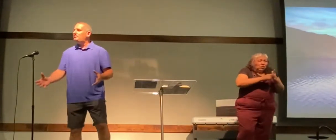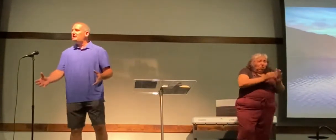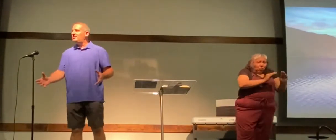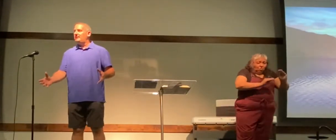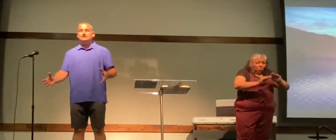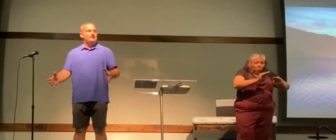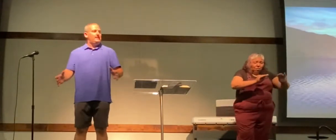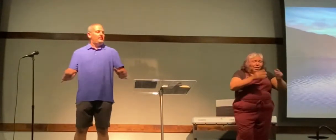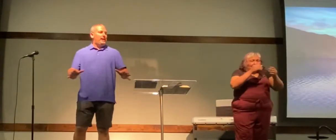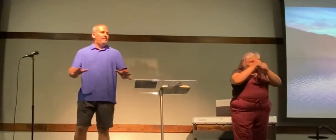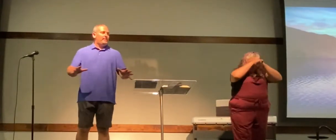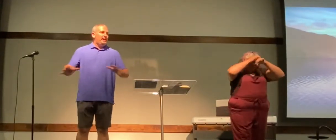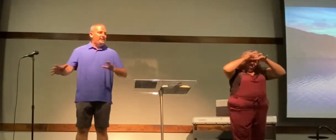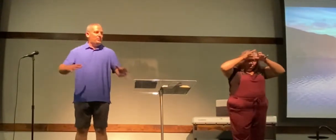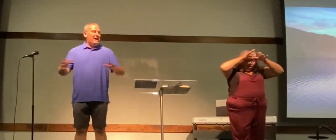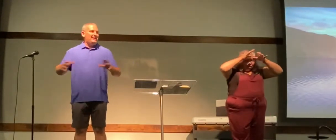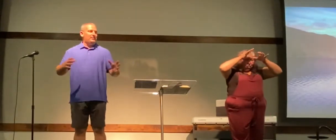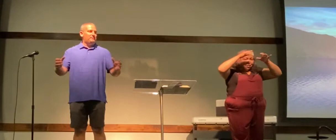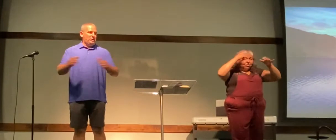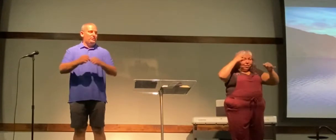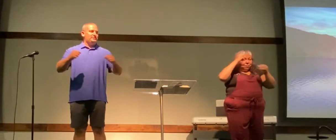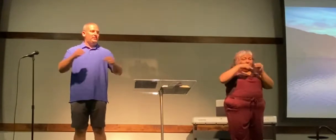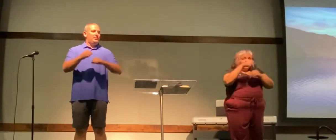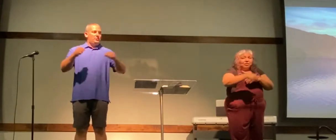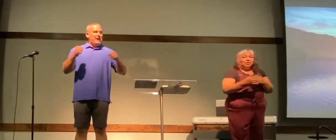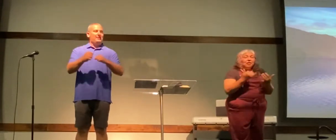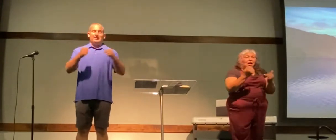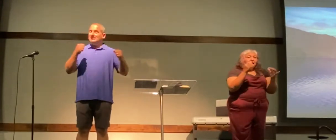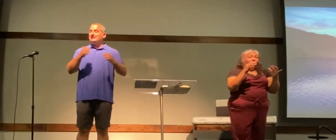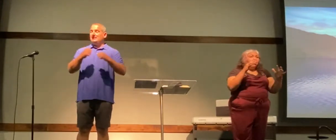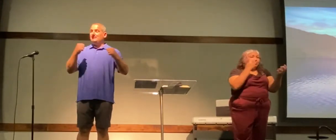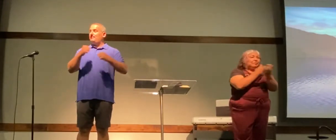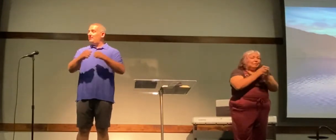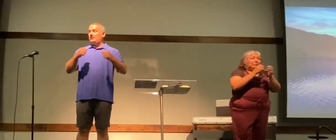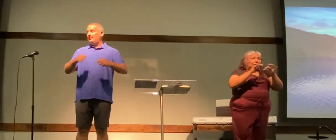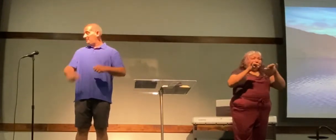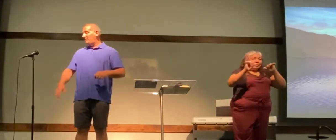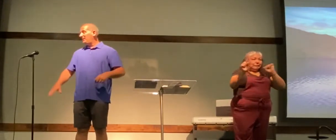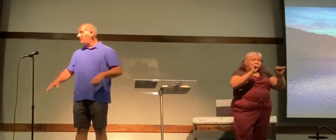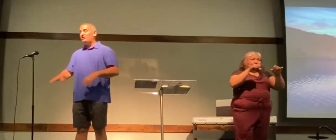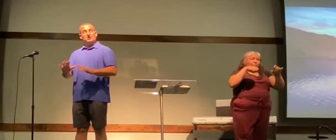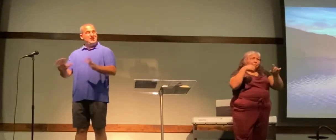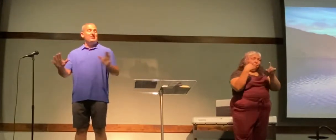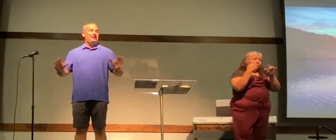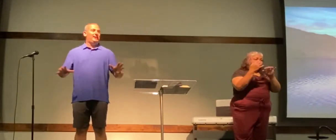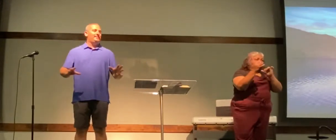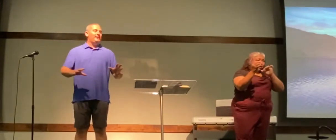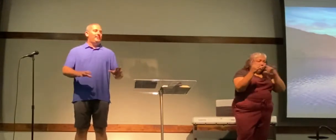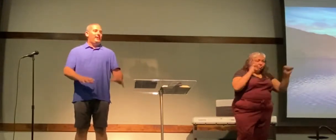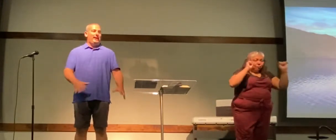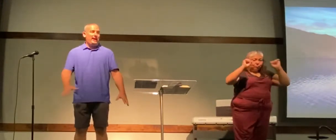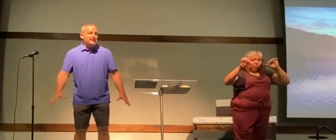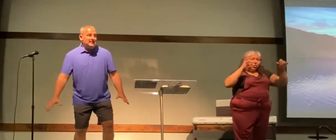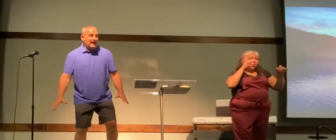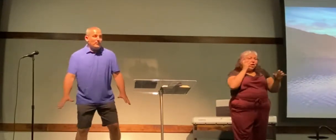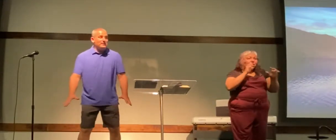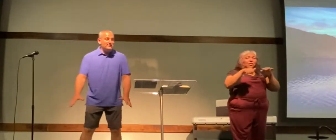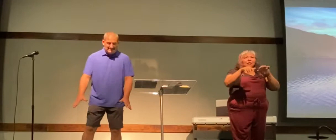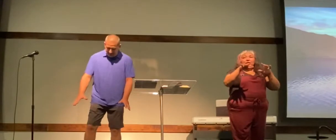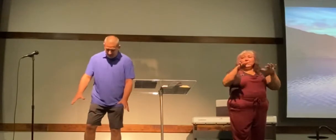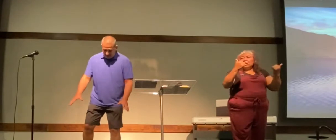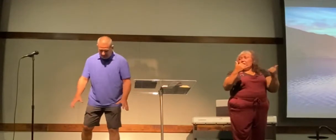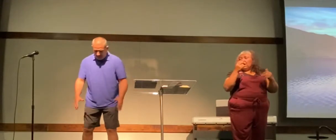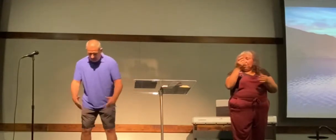on, picture this. Right? And they're rattling. Bones are rattling. It's, I mean, you're hearing it. right? And I